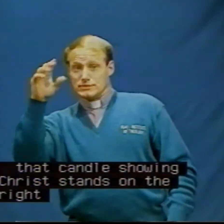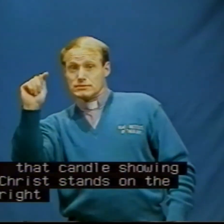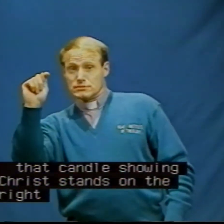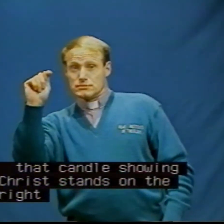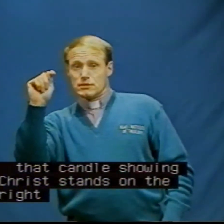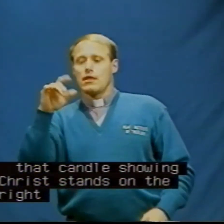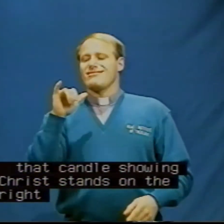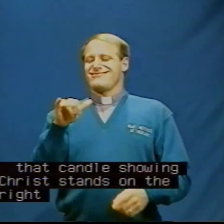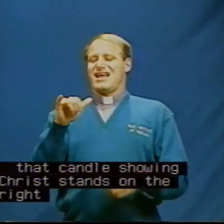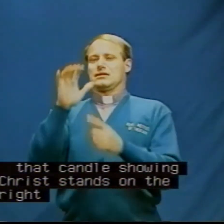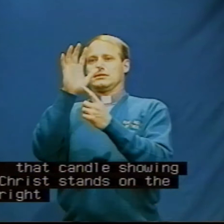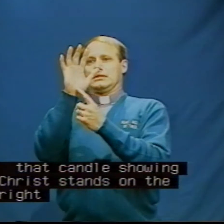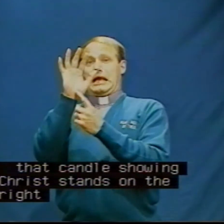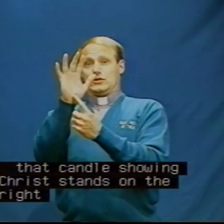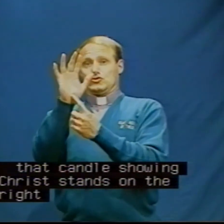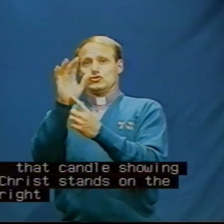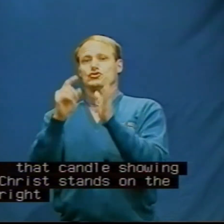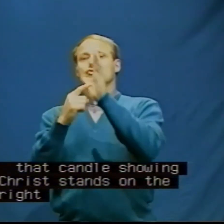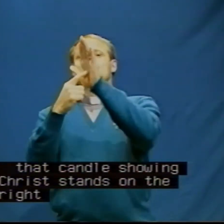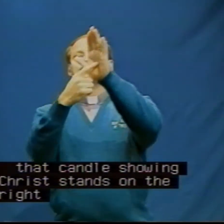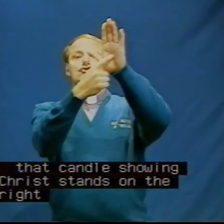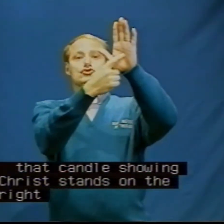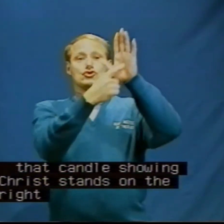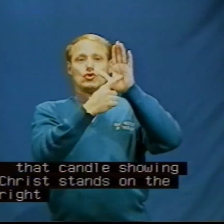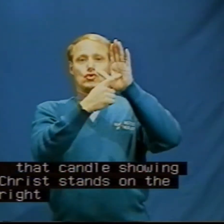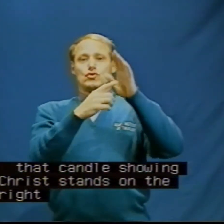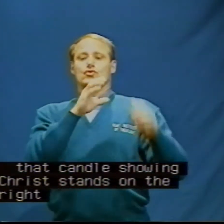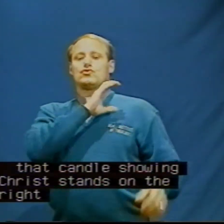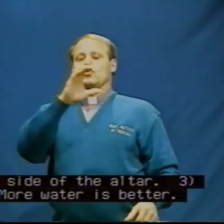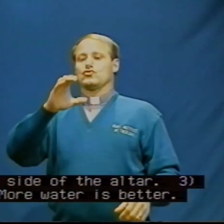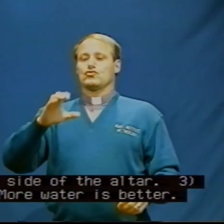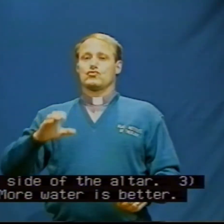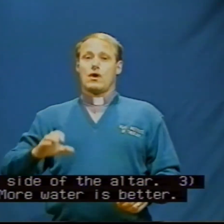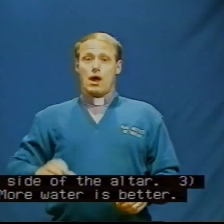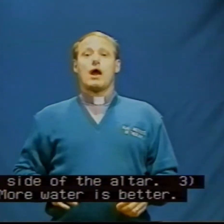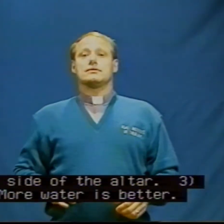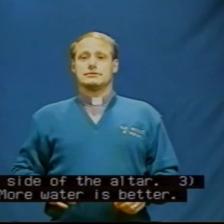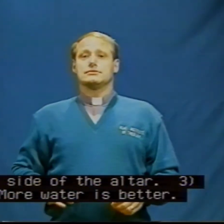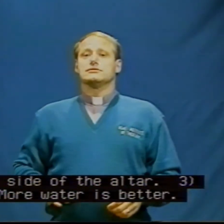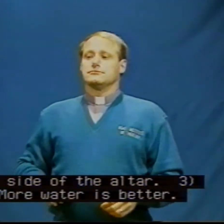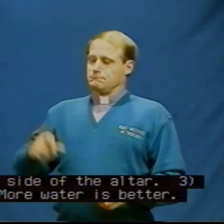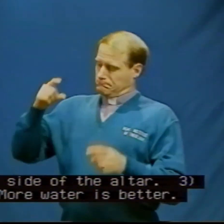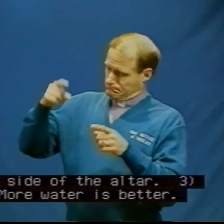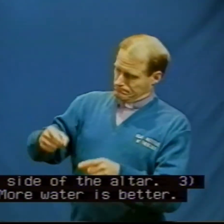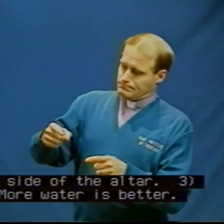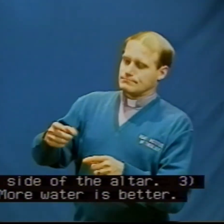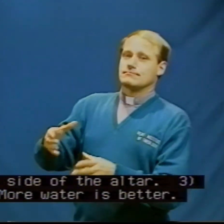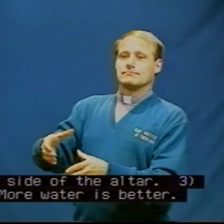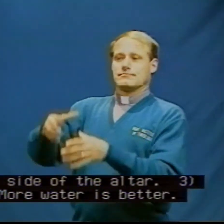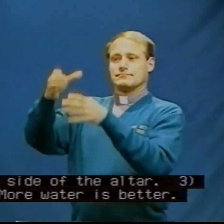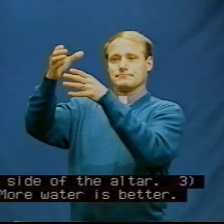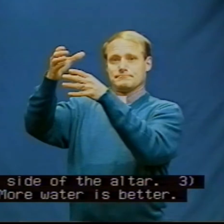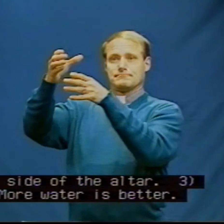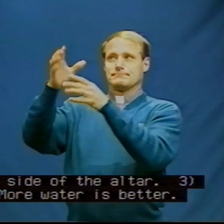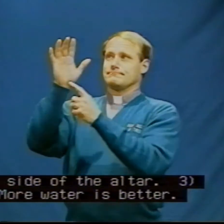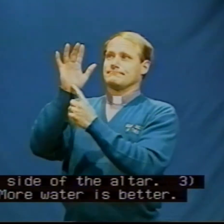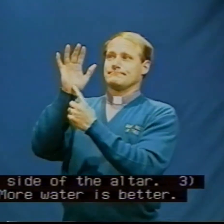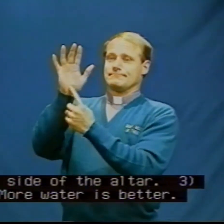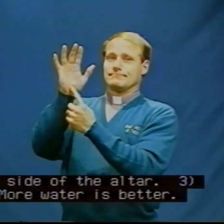That candle showing Christ stands on the right side of the altar. 3. More